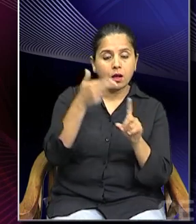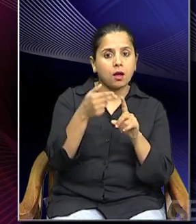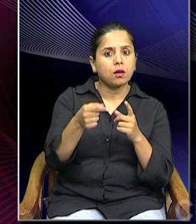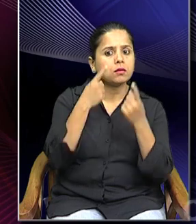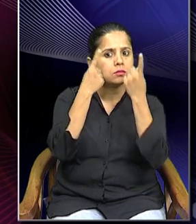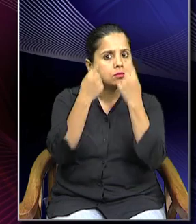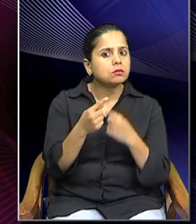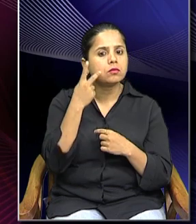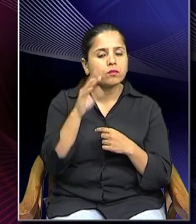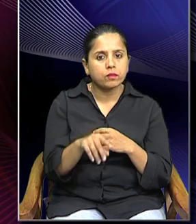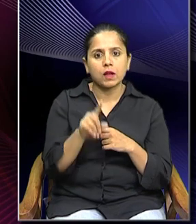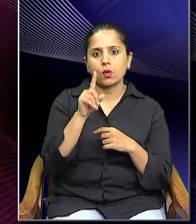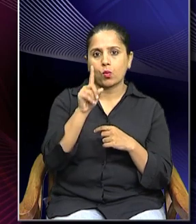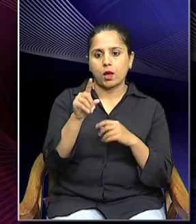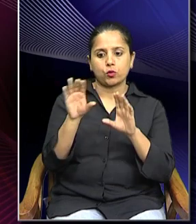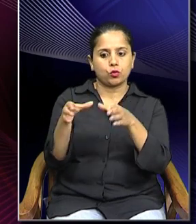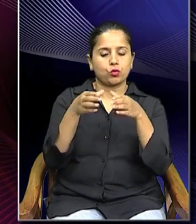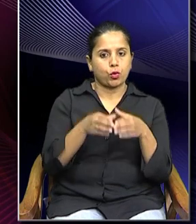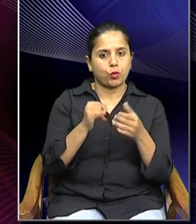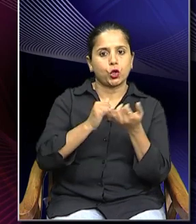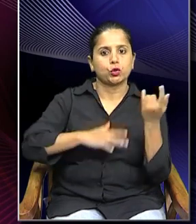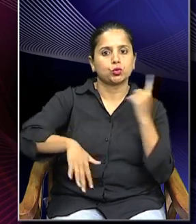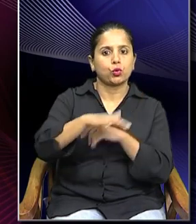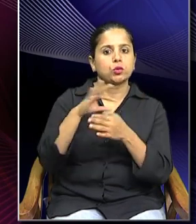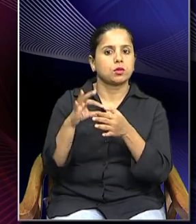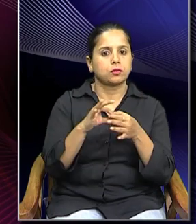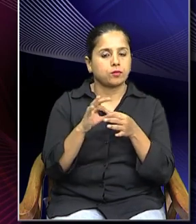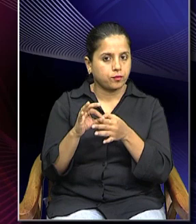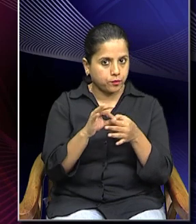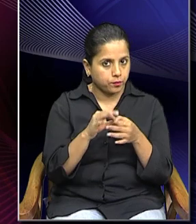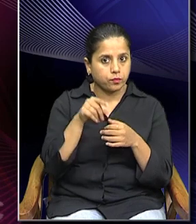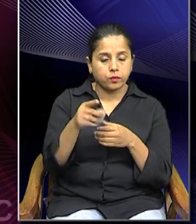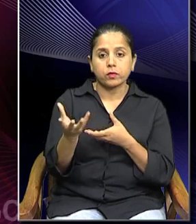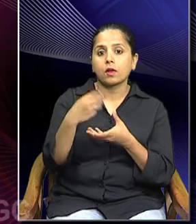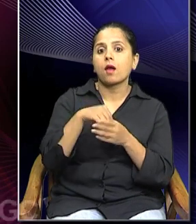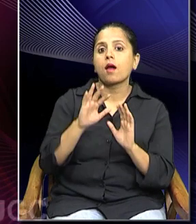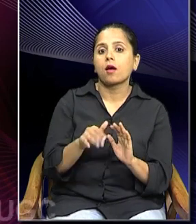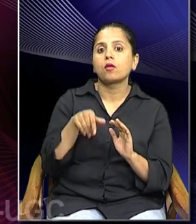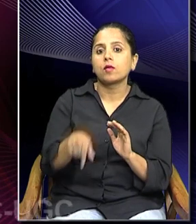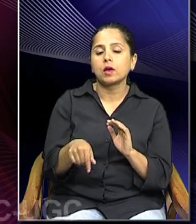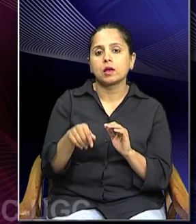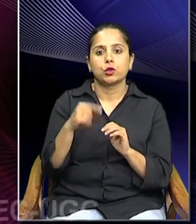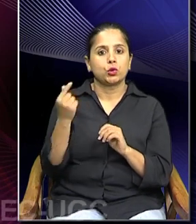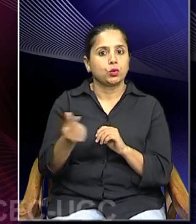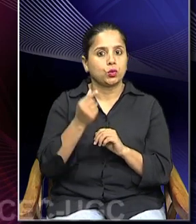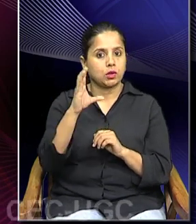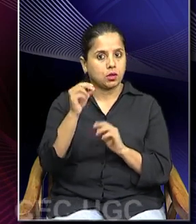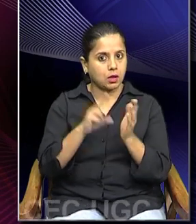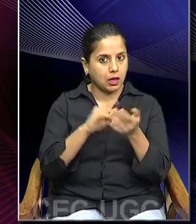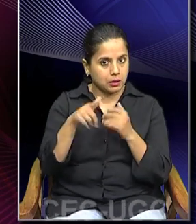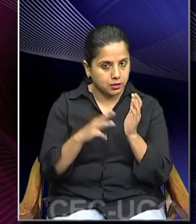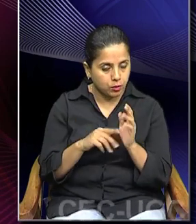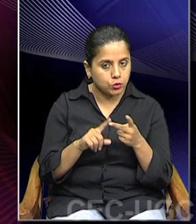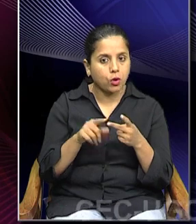analyzed as one category of social relations, which involves consumption,